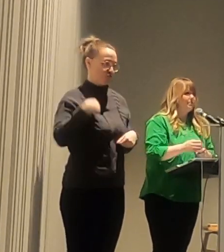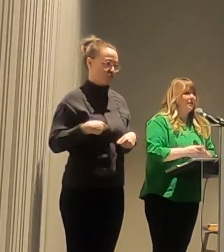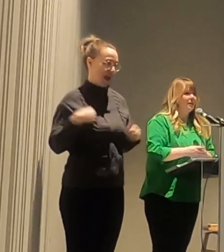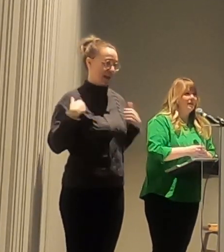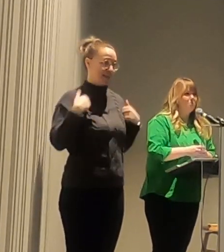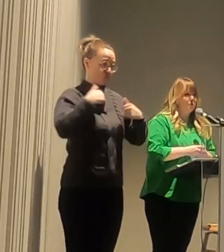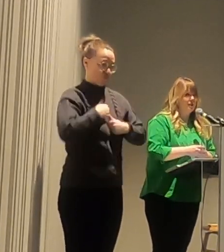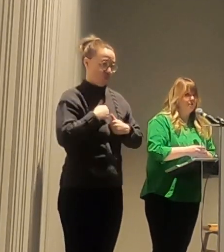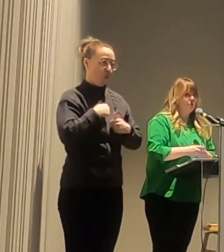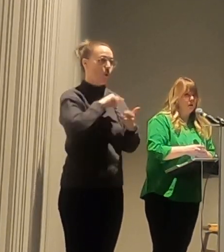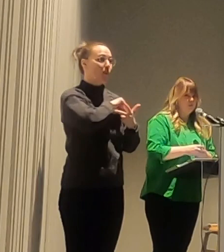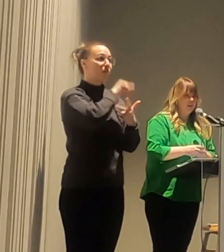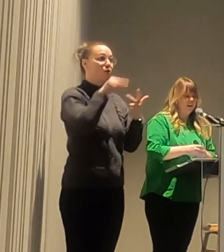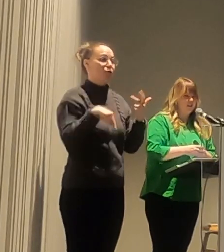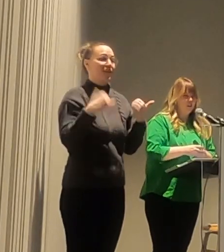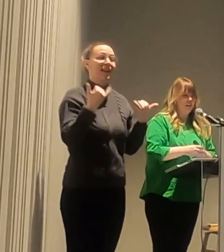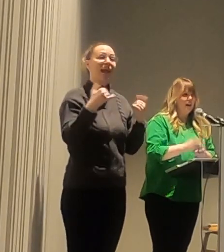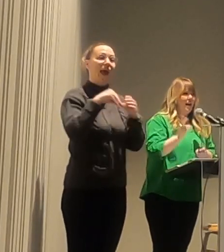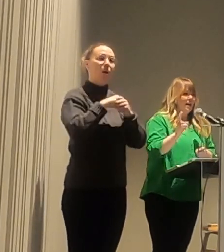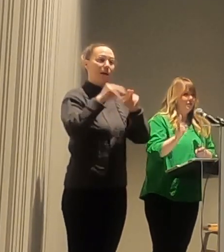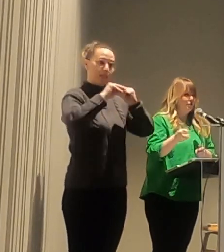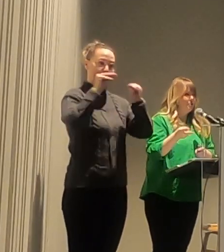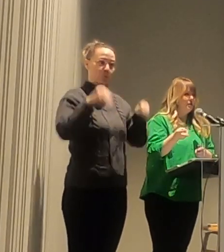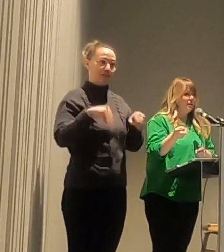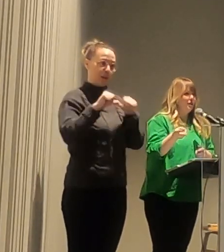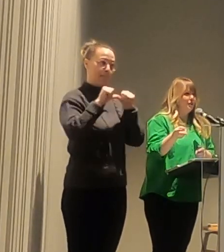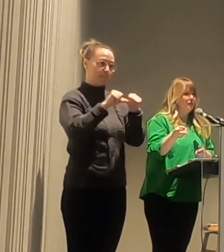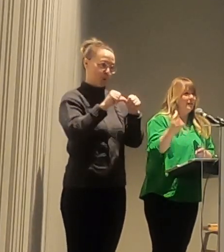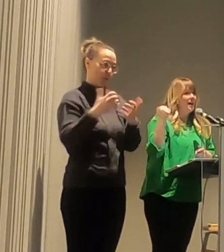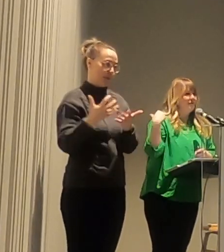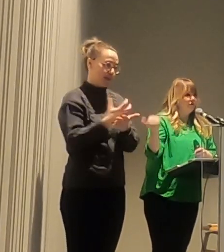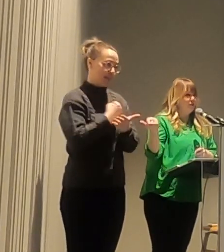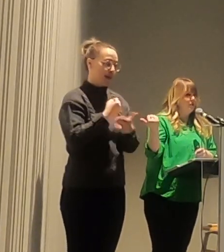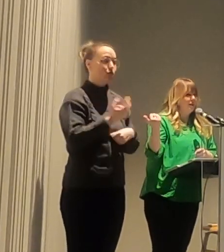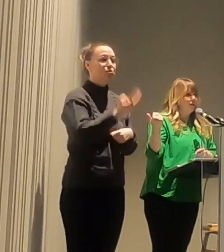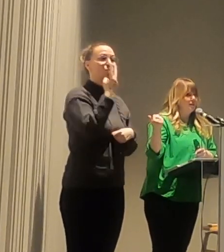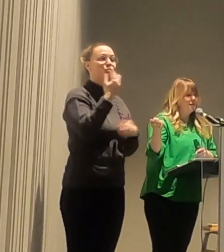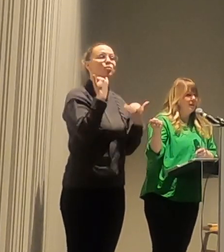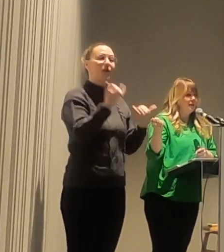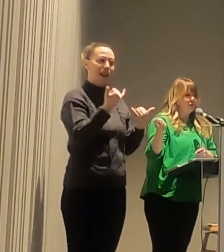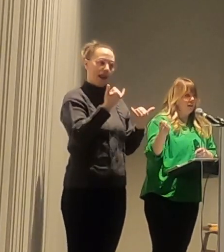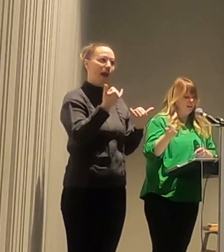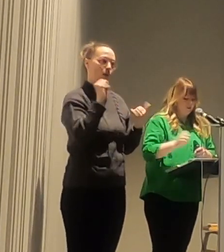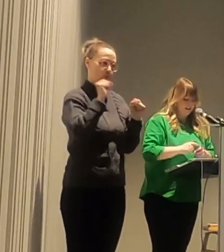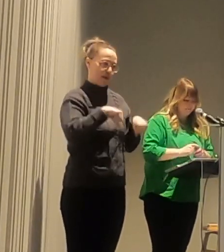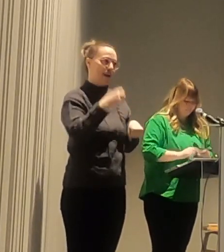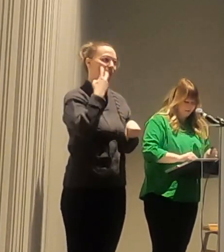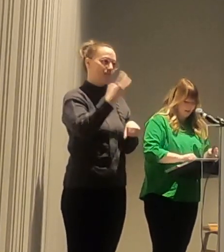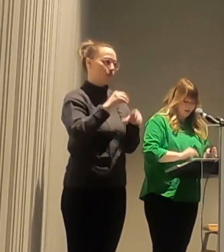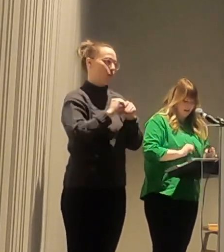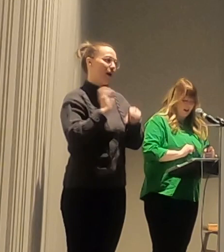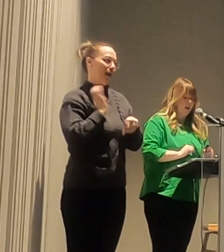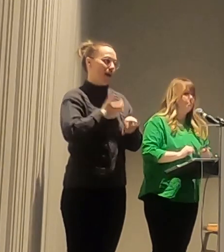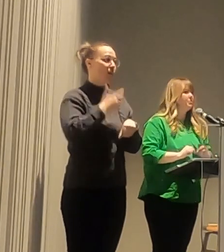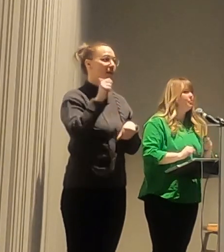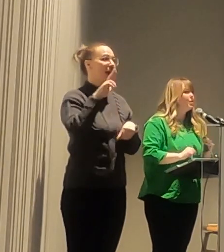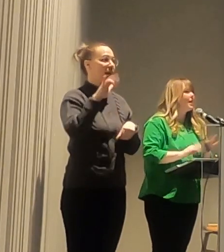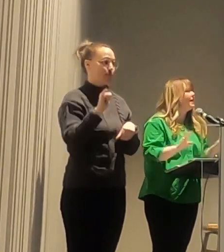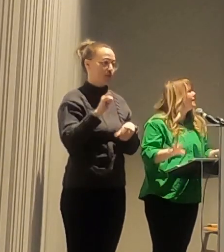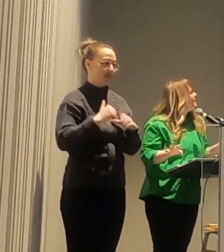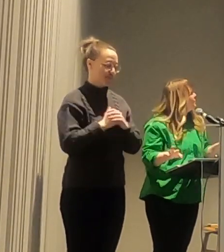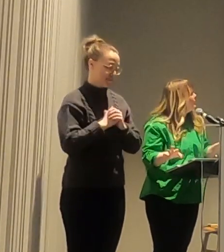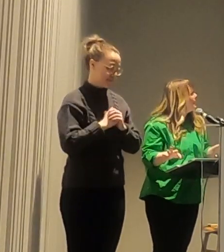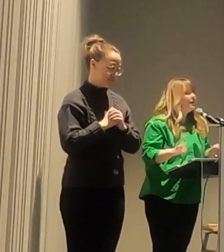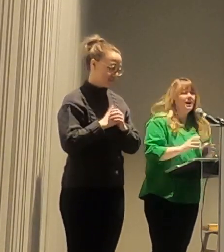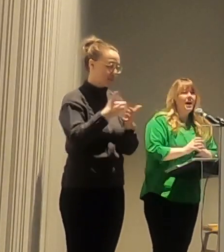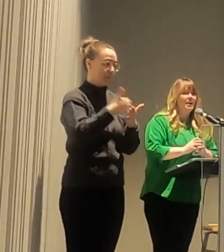3 of them that are in the museum's permanent collection, and 2 that are currently on view in our Arts of Asia gallery. Before